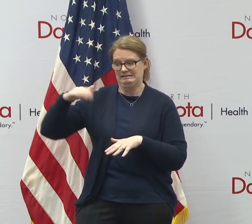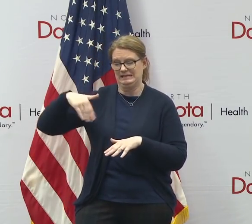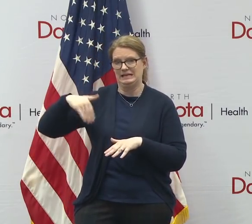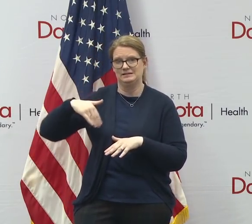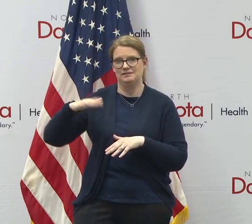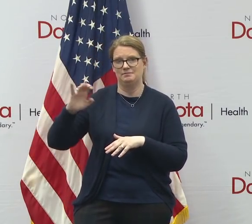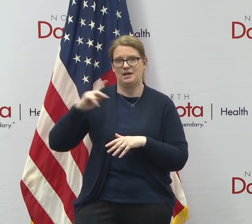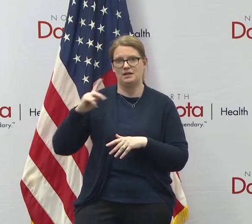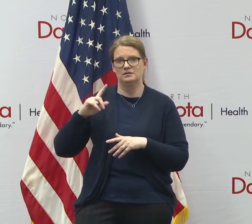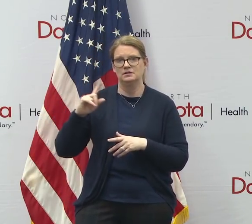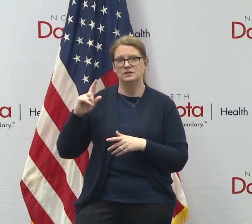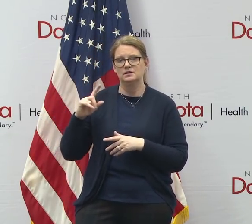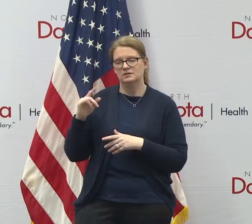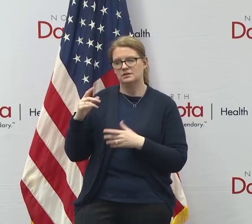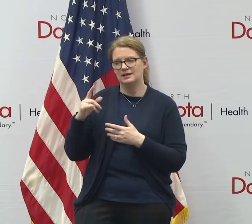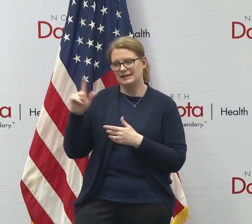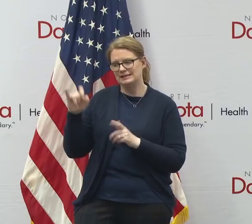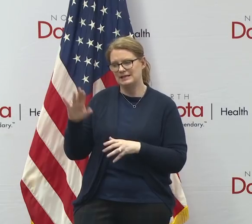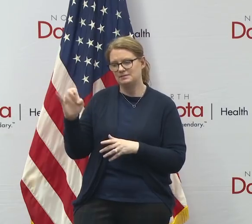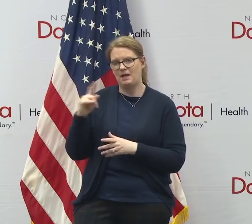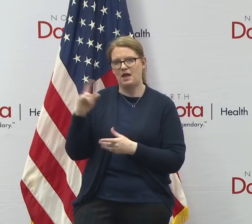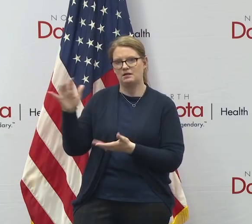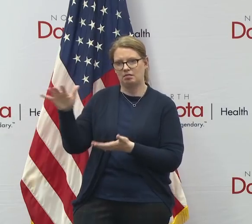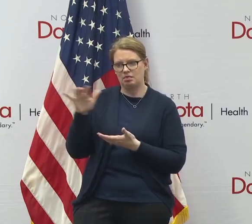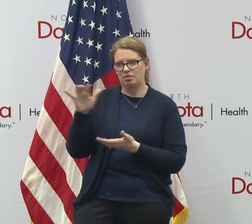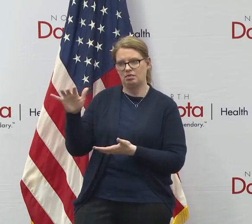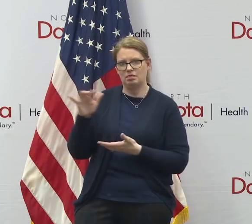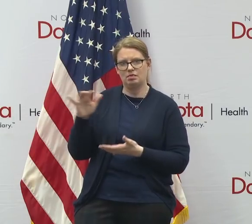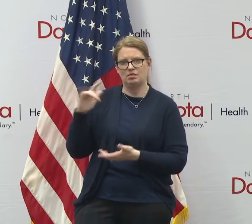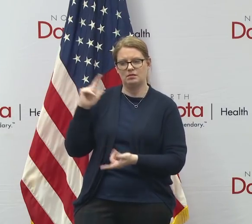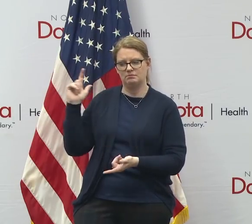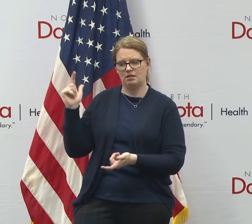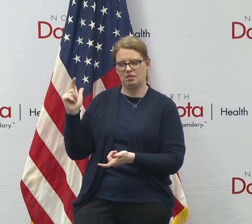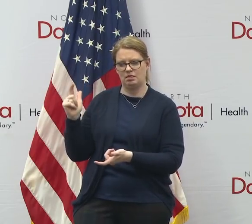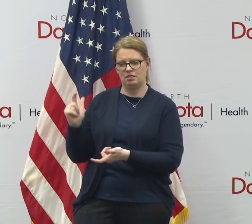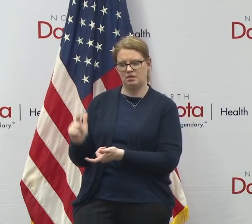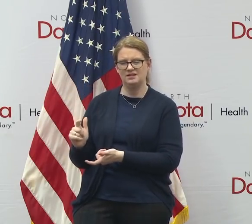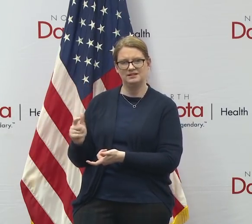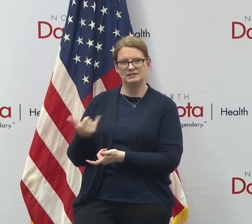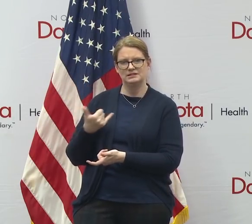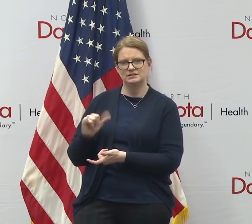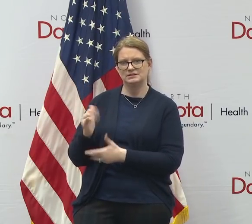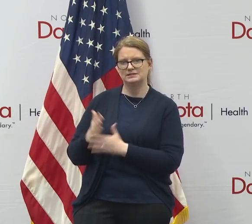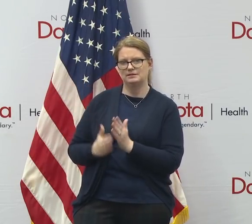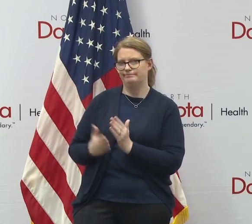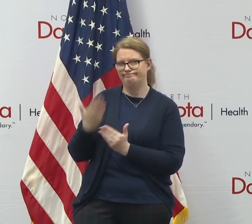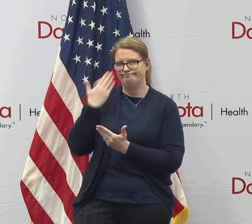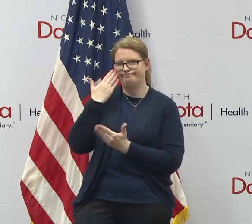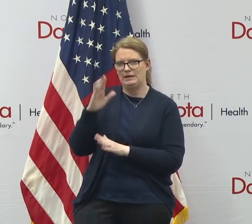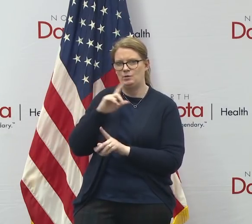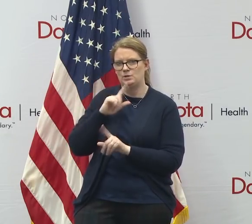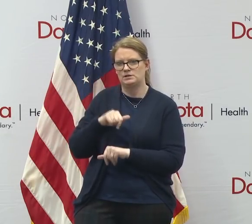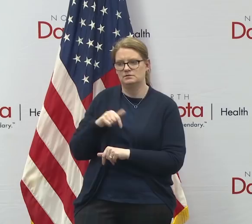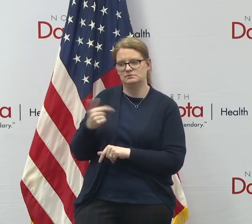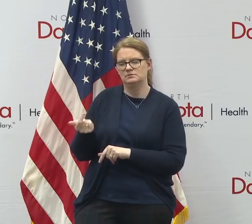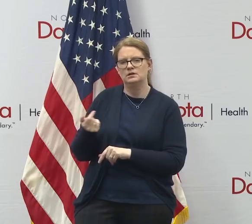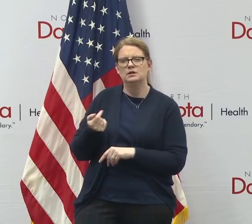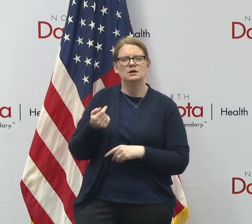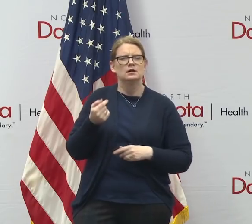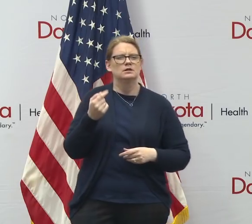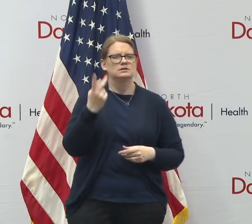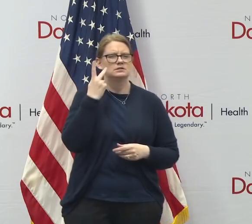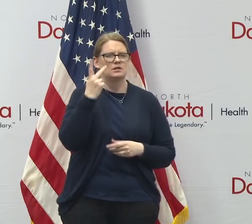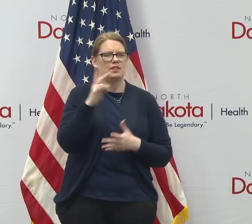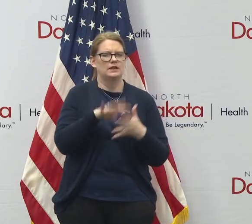going down because they're getting tests back from Quest every day, but we still have a number of pending in the state. But I think you saw on the chart the number